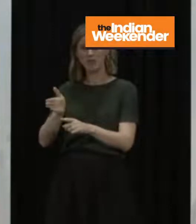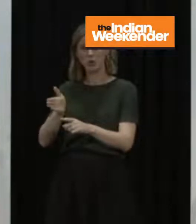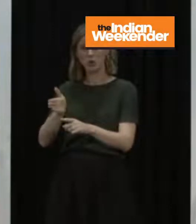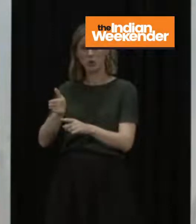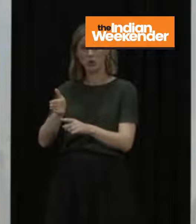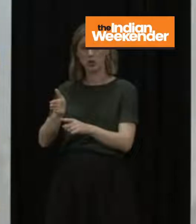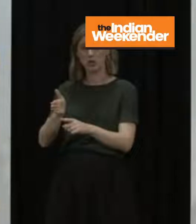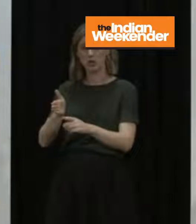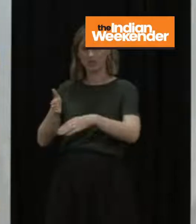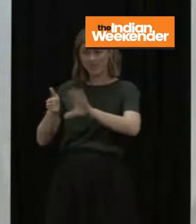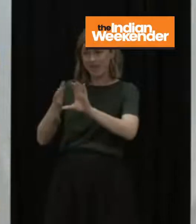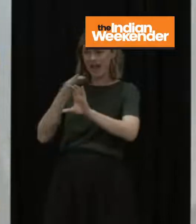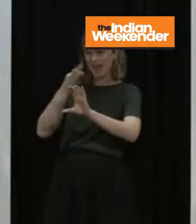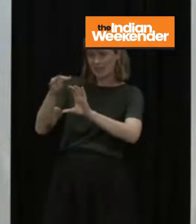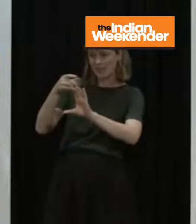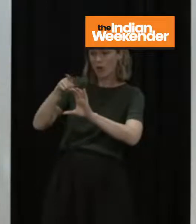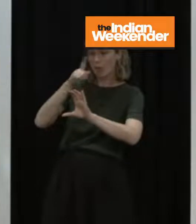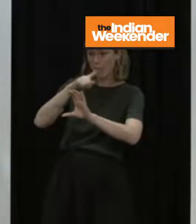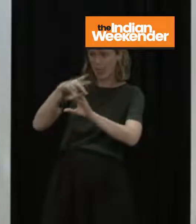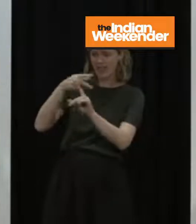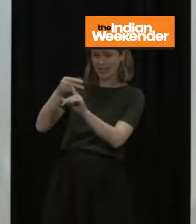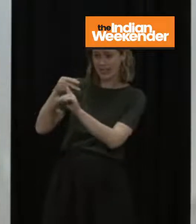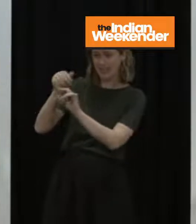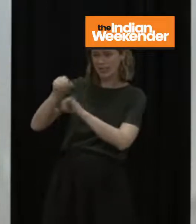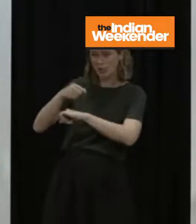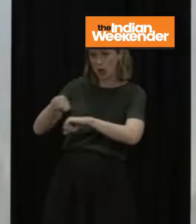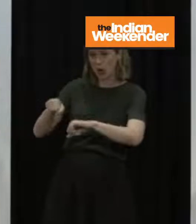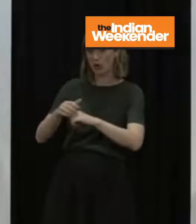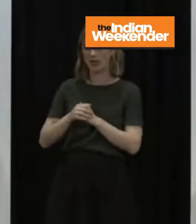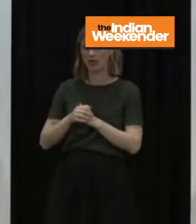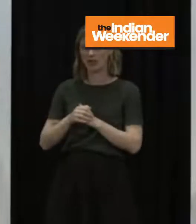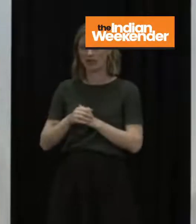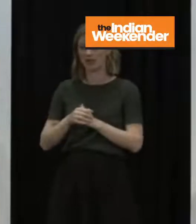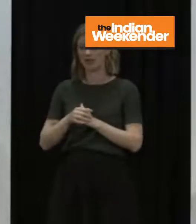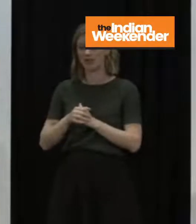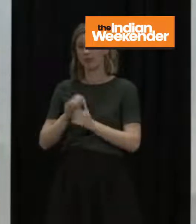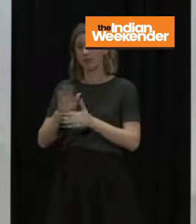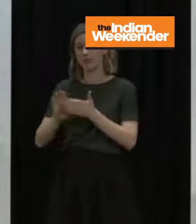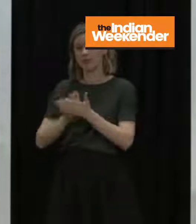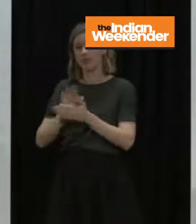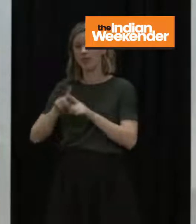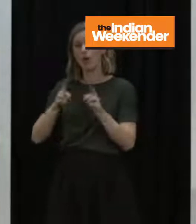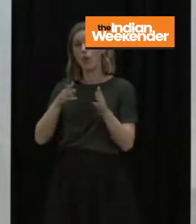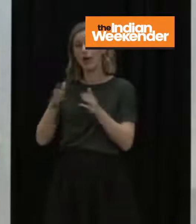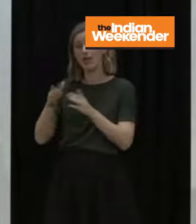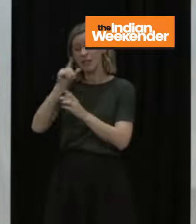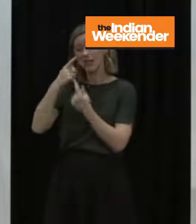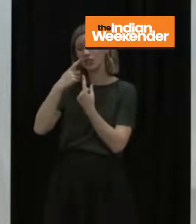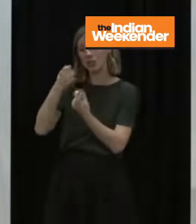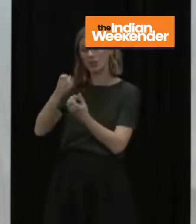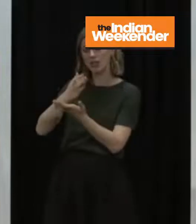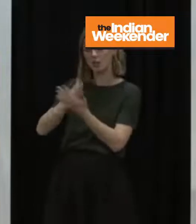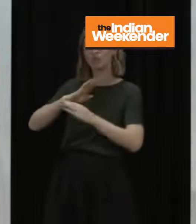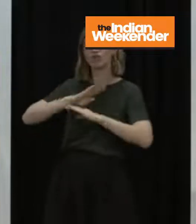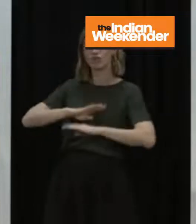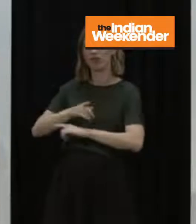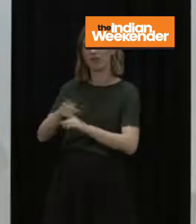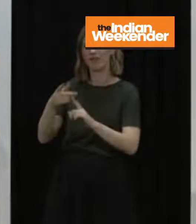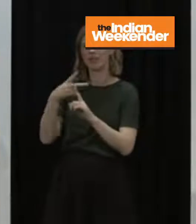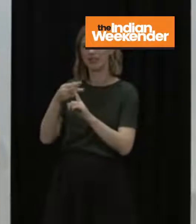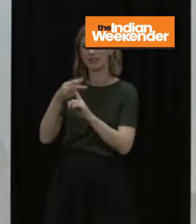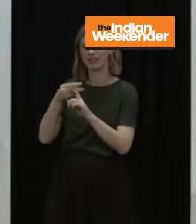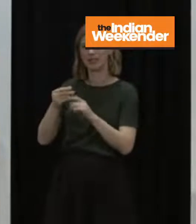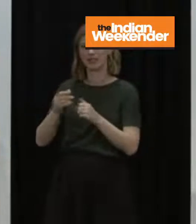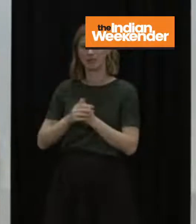that was one with vaccinated people, and obviously there will be means by which they can check and assure themselves of that. Have you